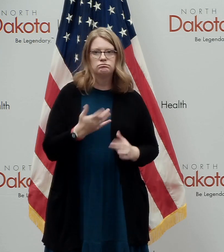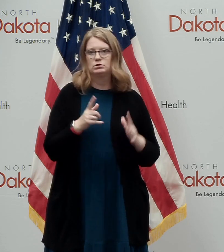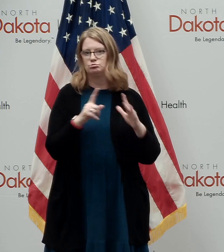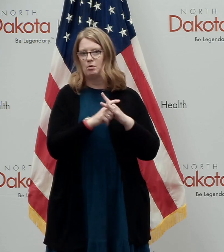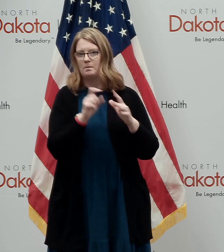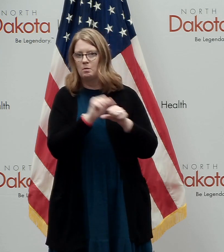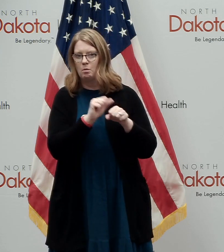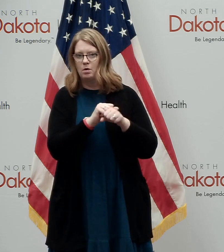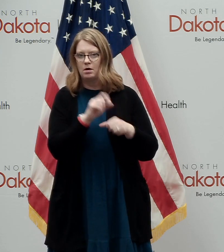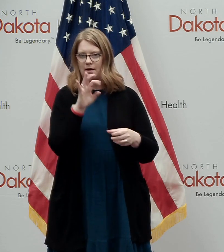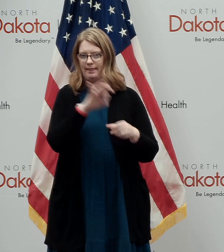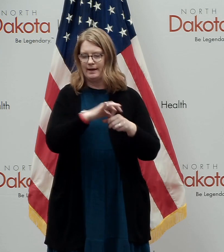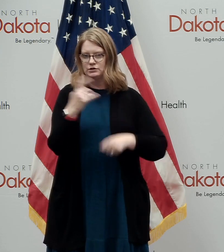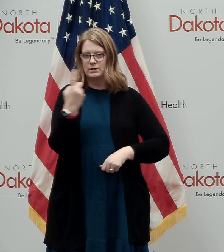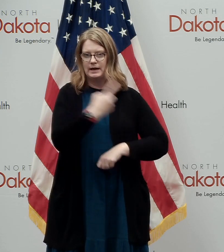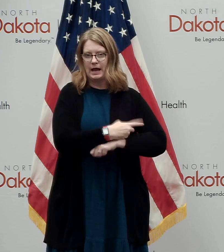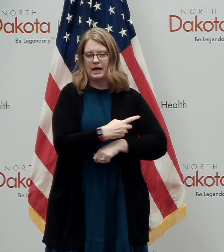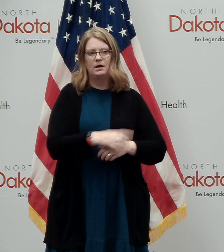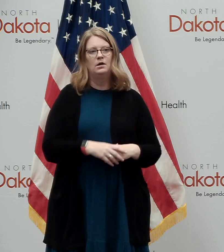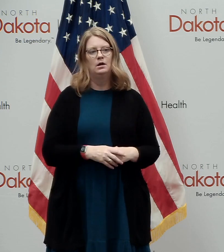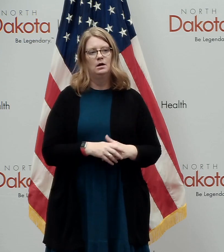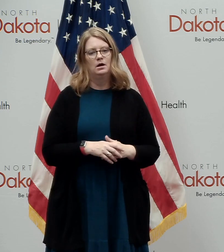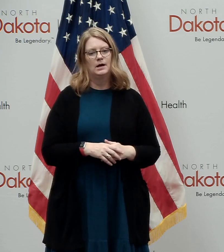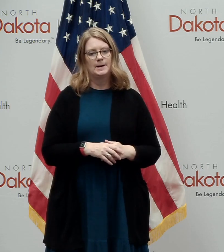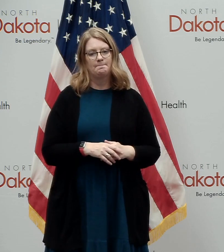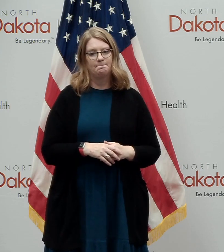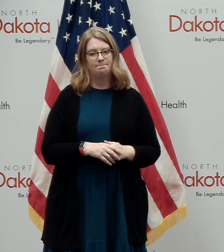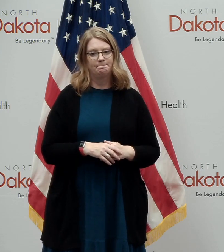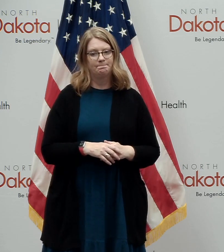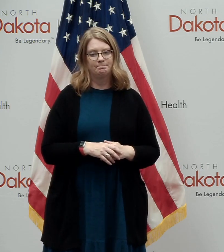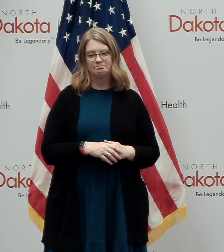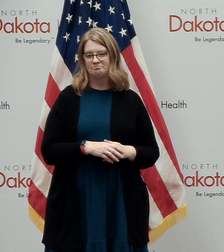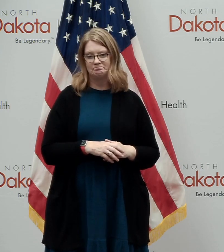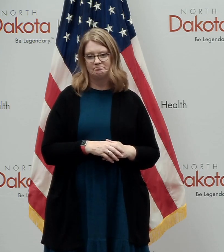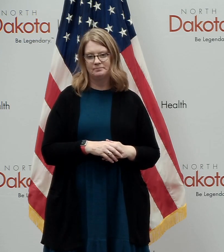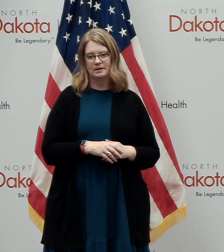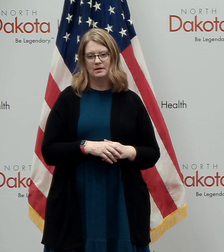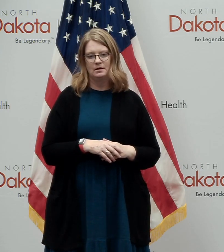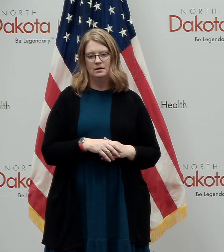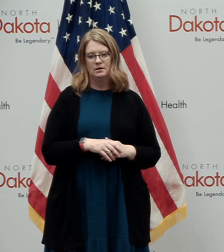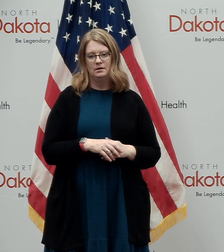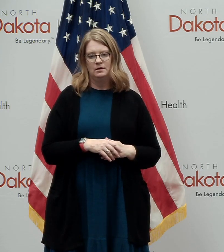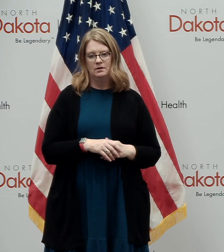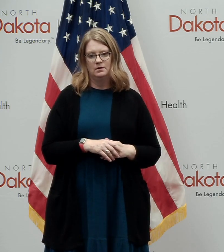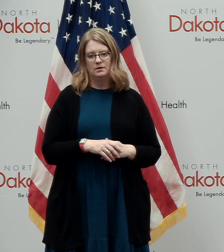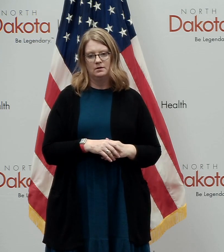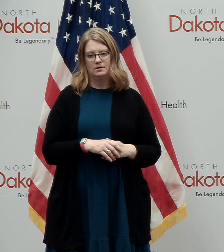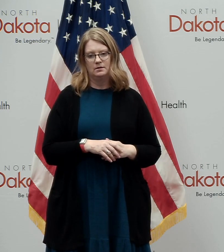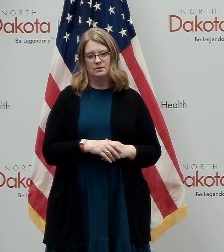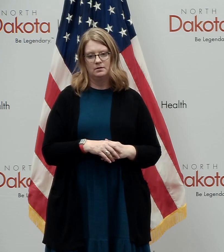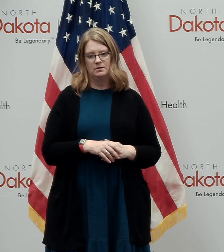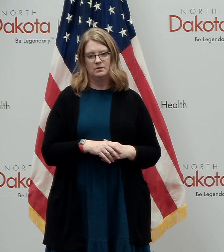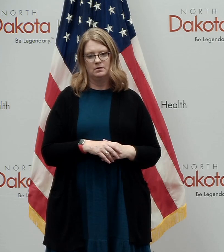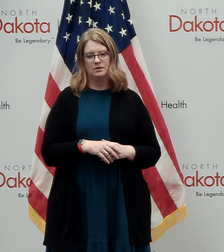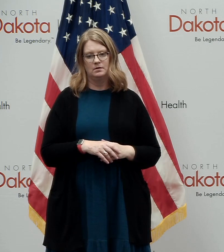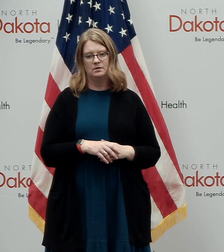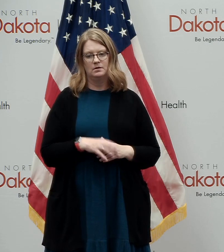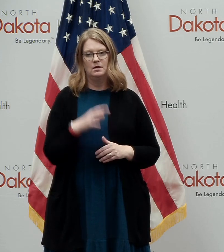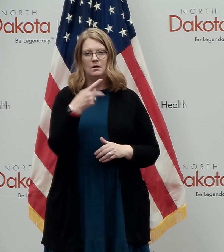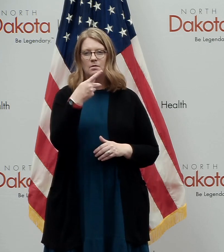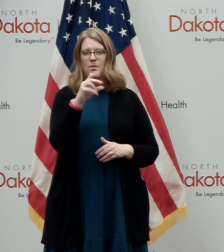what's happened is our poll workers are they talk about this category